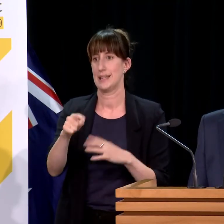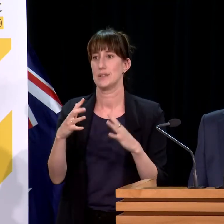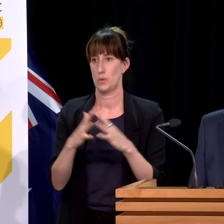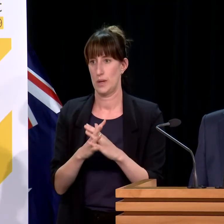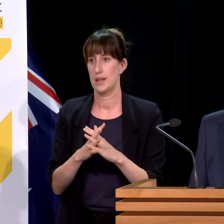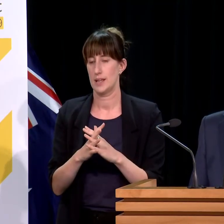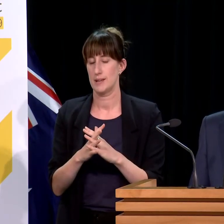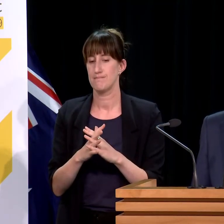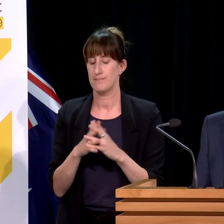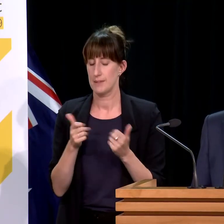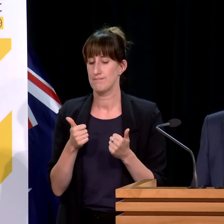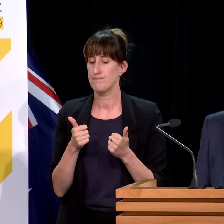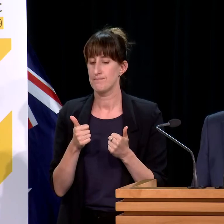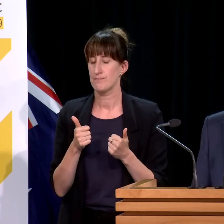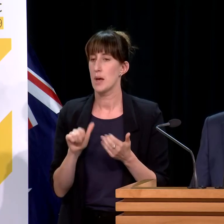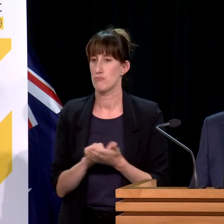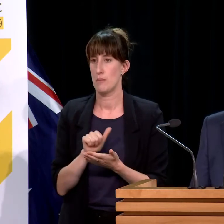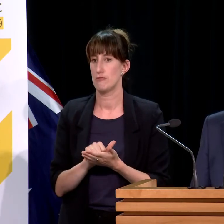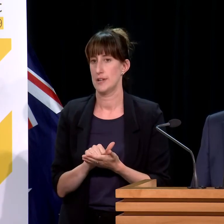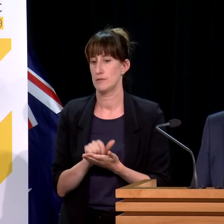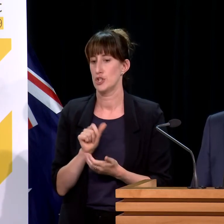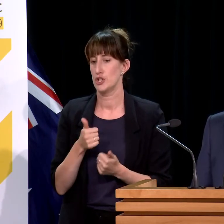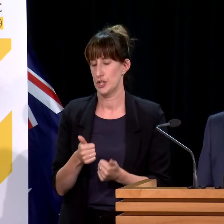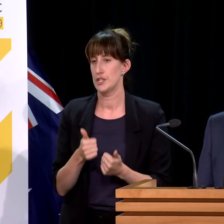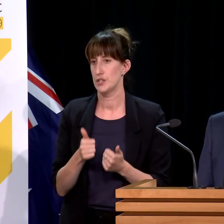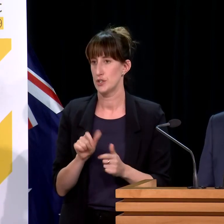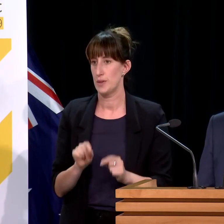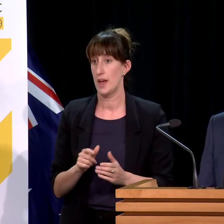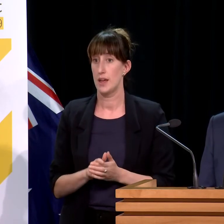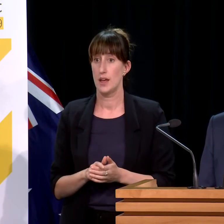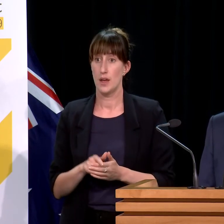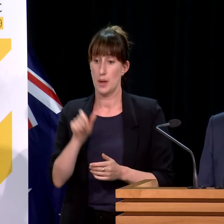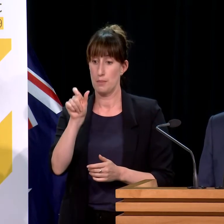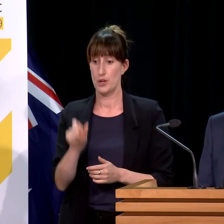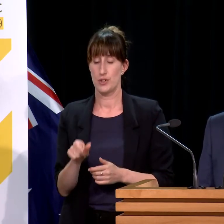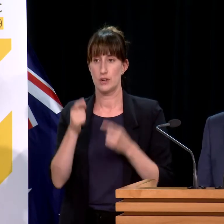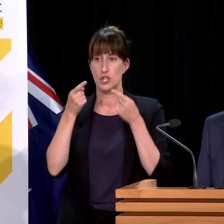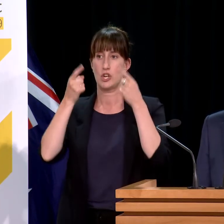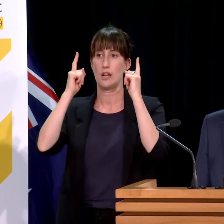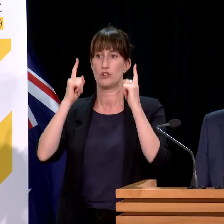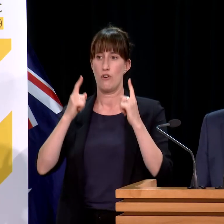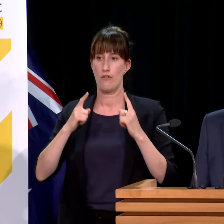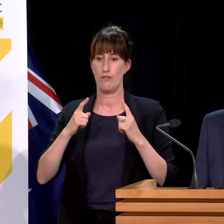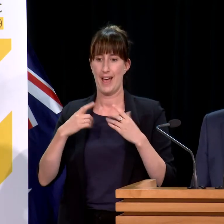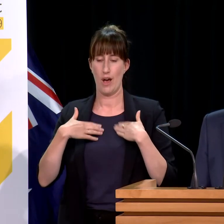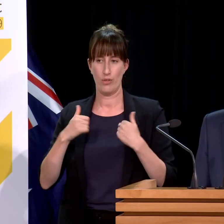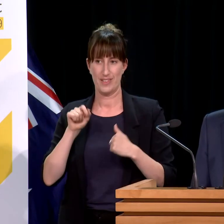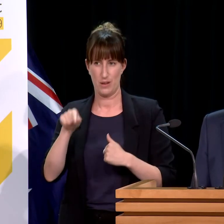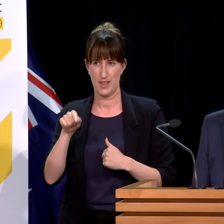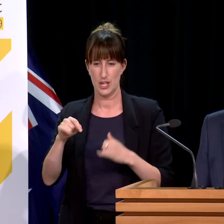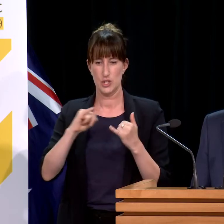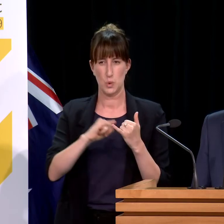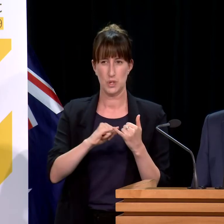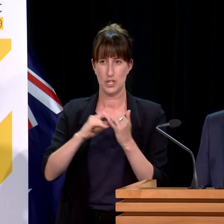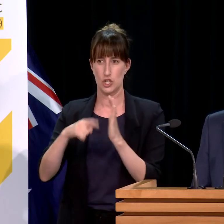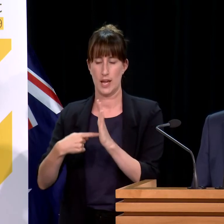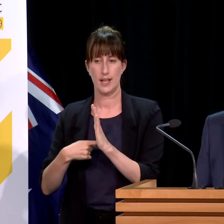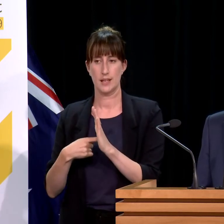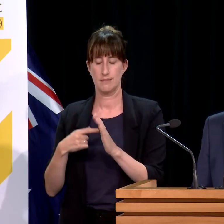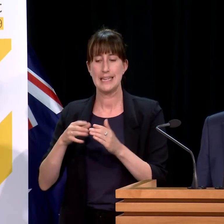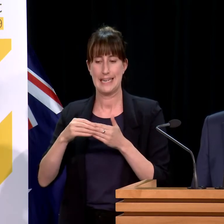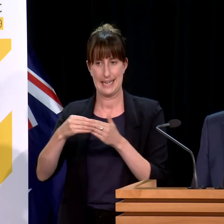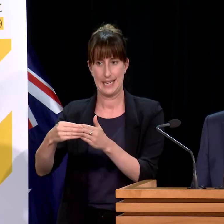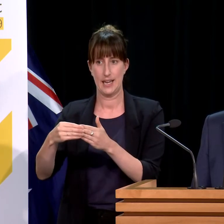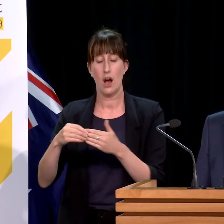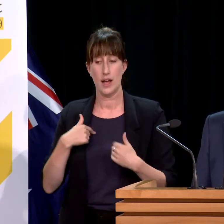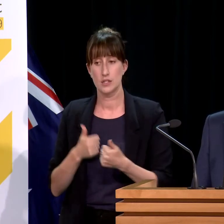is an absolutely appropriate thing to do. The Medical Officer of Health down there, Dr. Susan Jack, is driving that, and I support them doing that, and I've